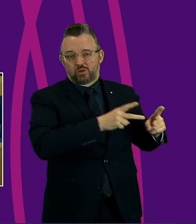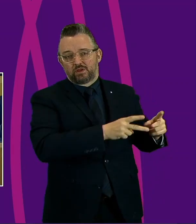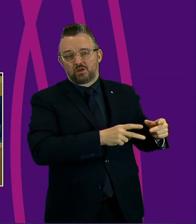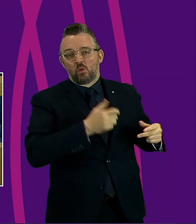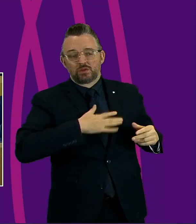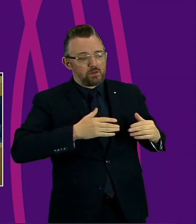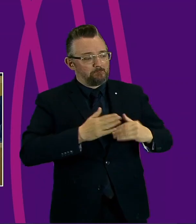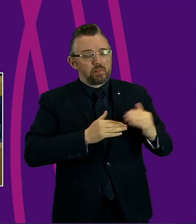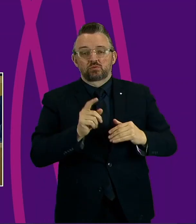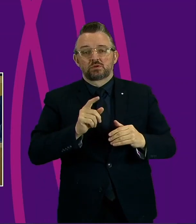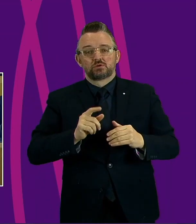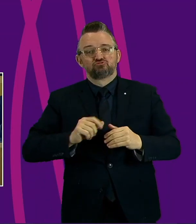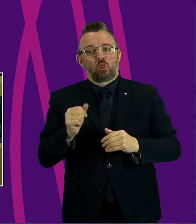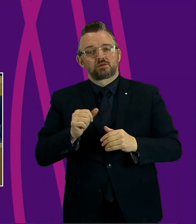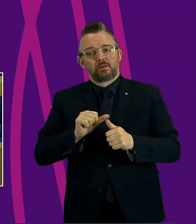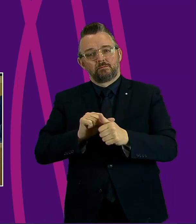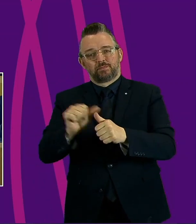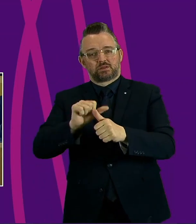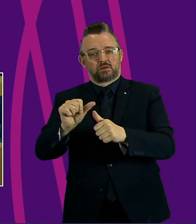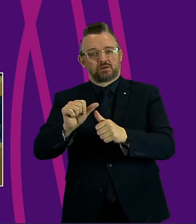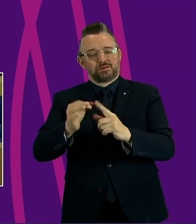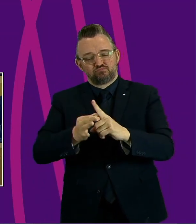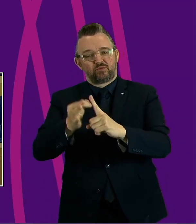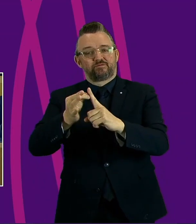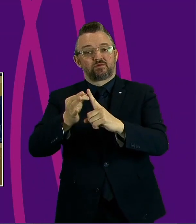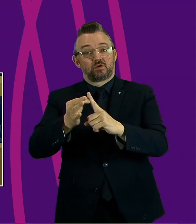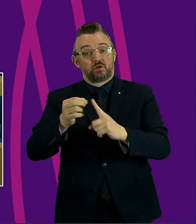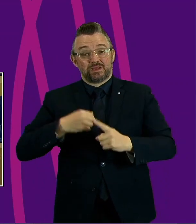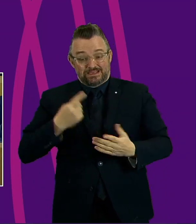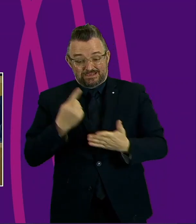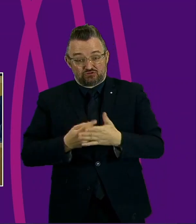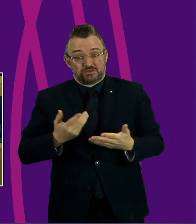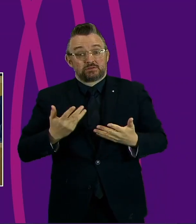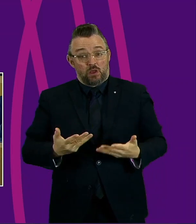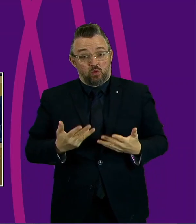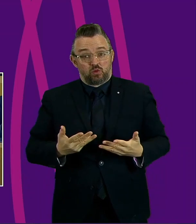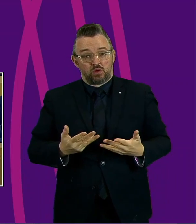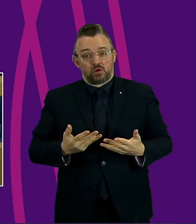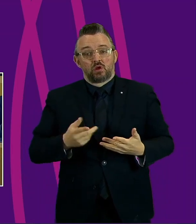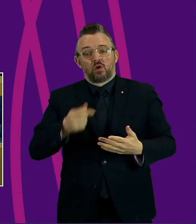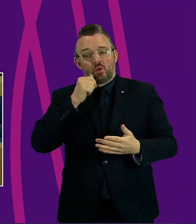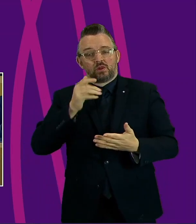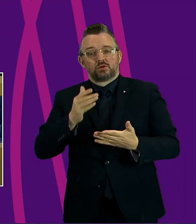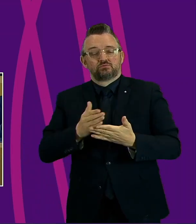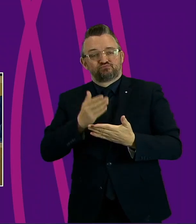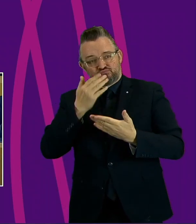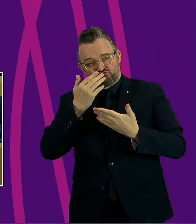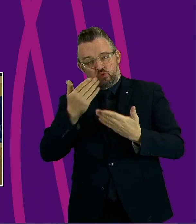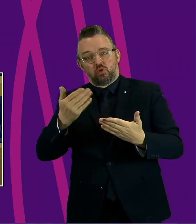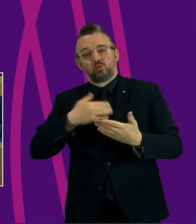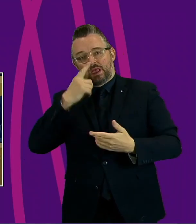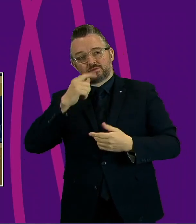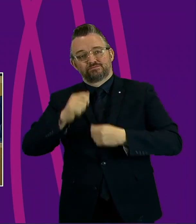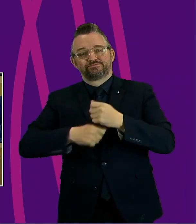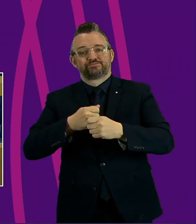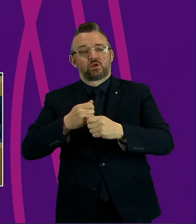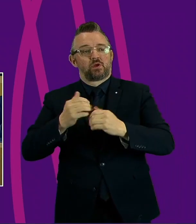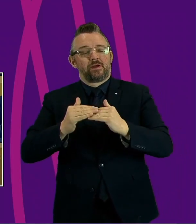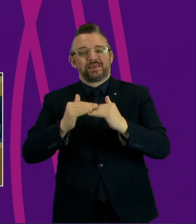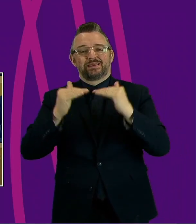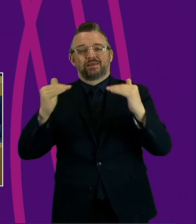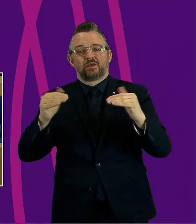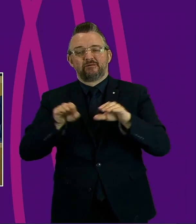better Scotland we want to see. And the decisions we make now will determine whether we achieve that fairer, greener, more equal Scotland